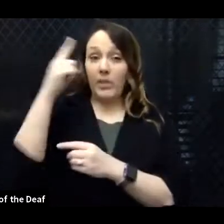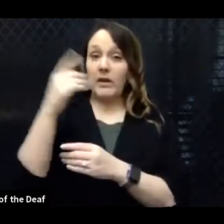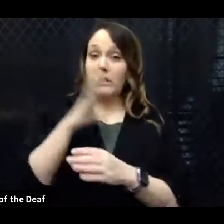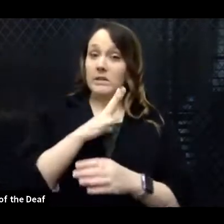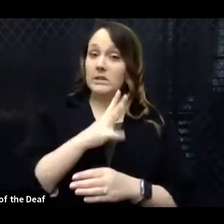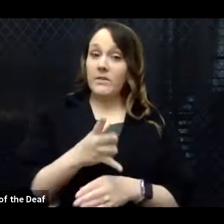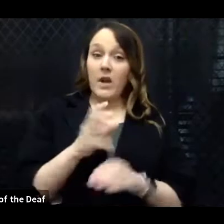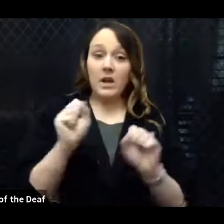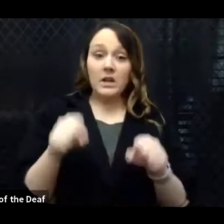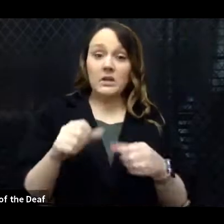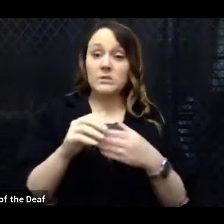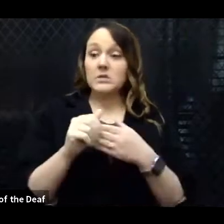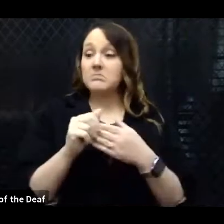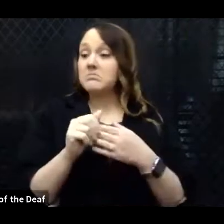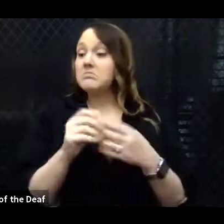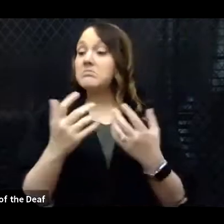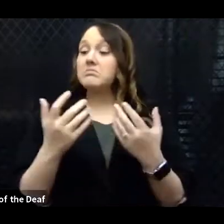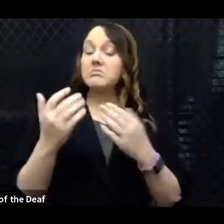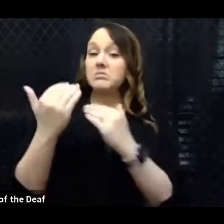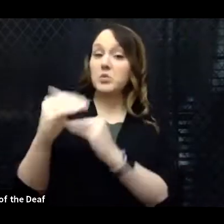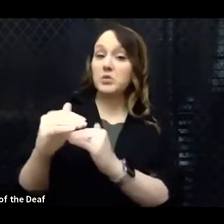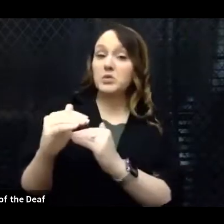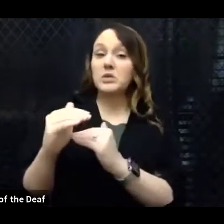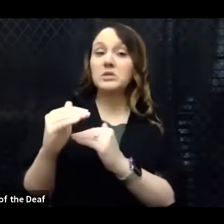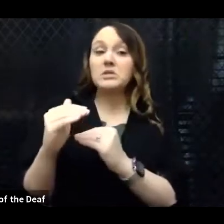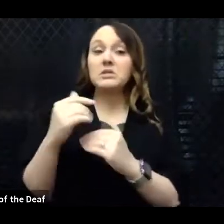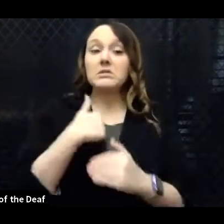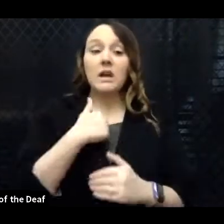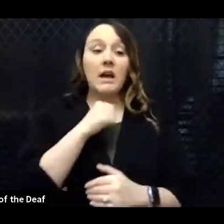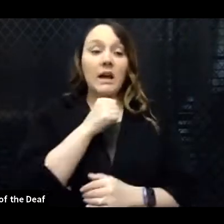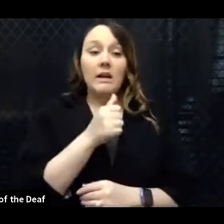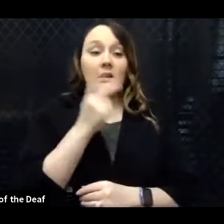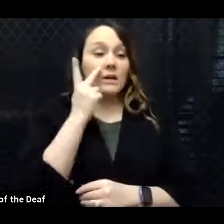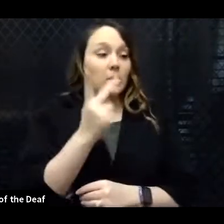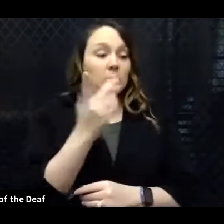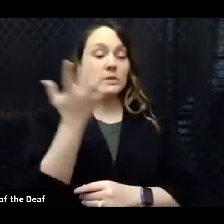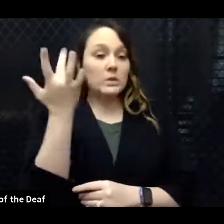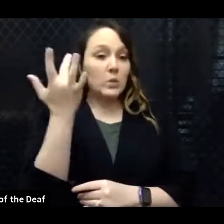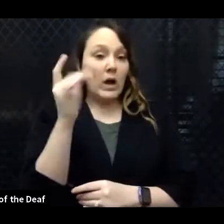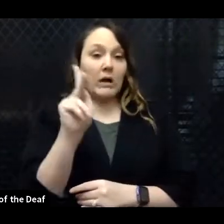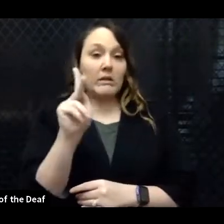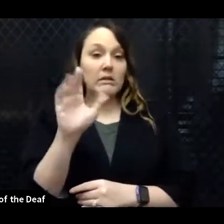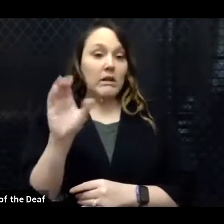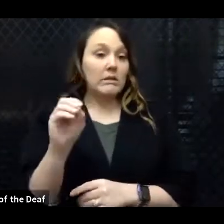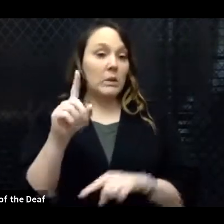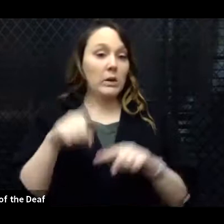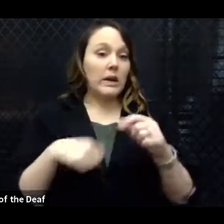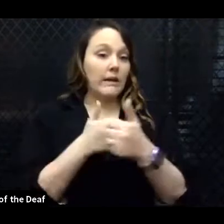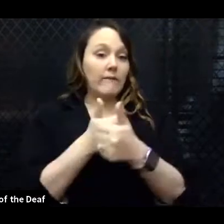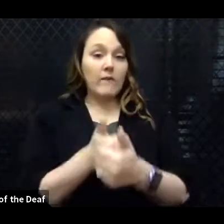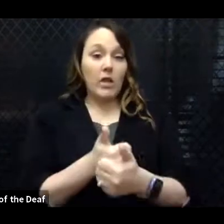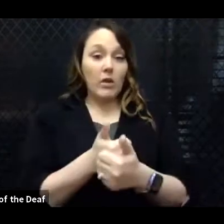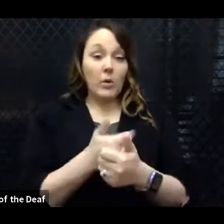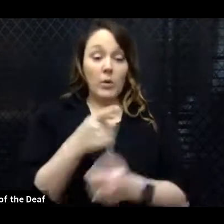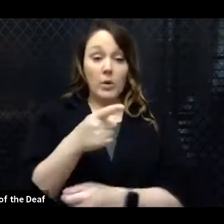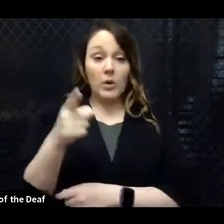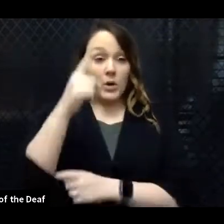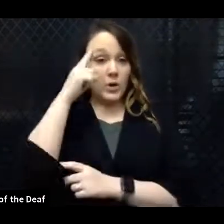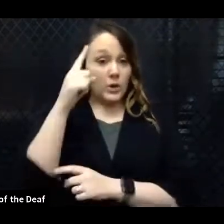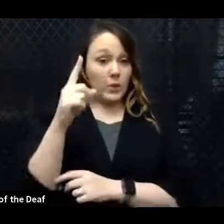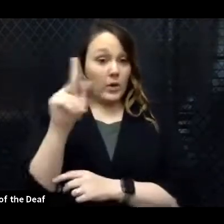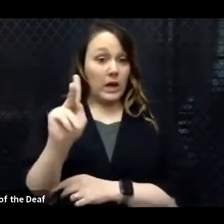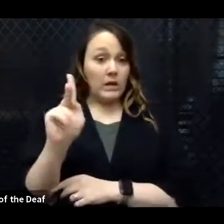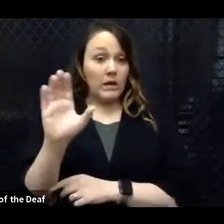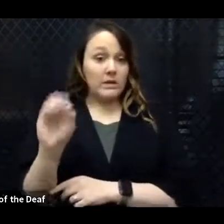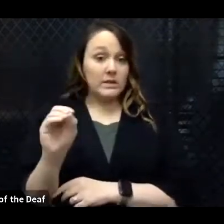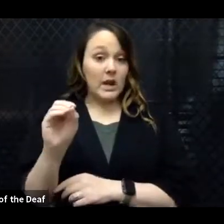certain businesses in 89 counties, I see no reason why Knox County can't follow suit," end quote. Do you think Knox County is ready to,